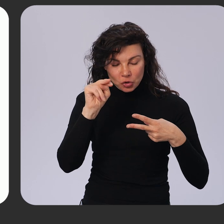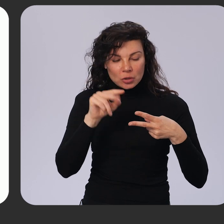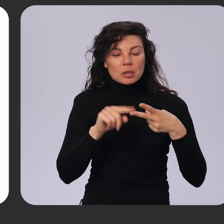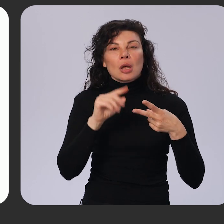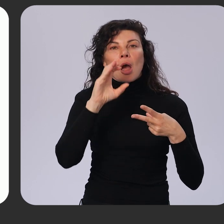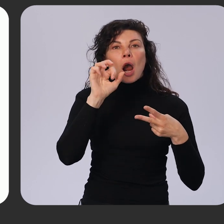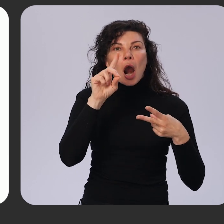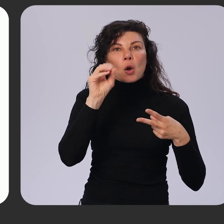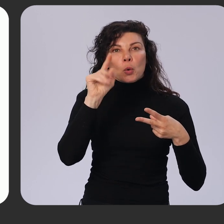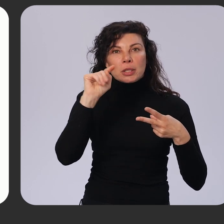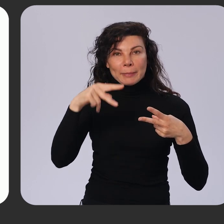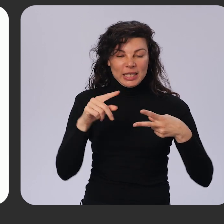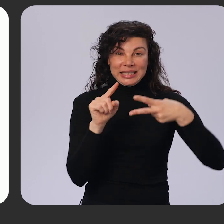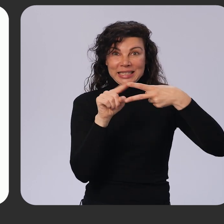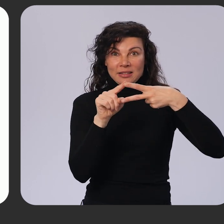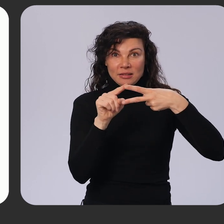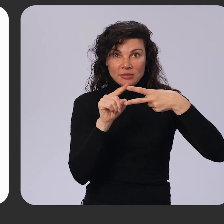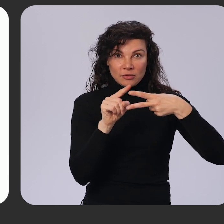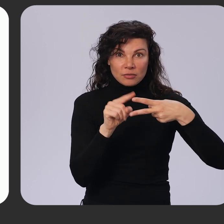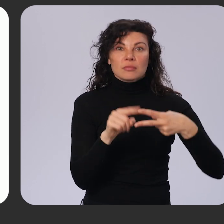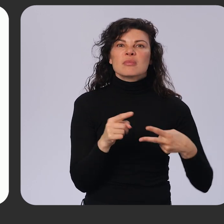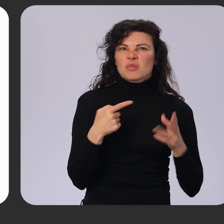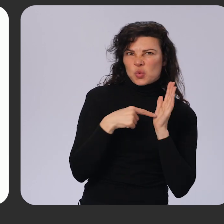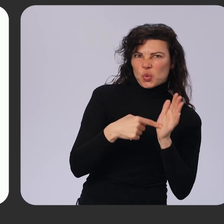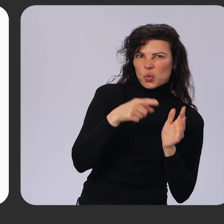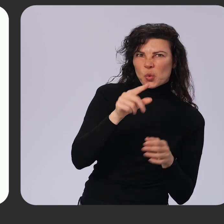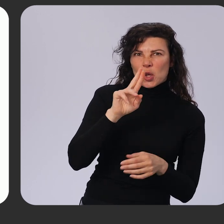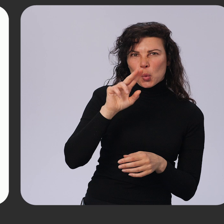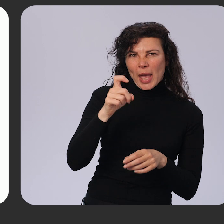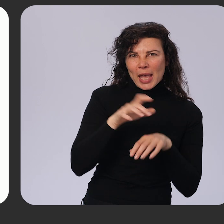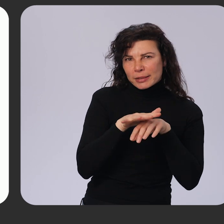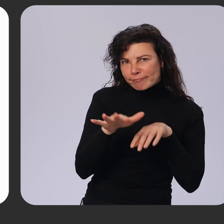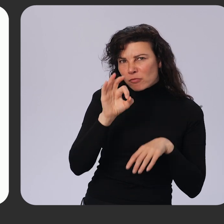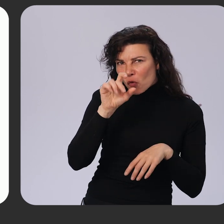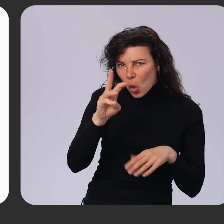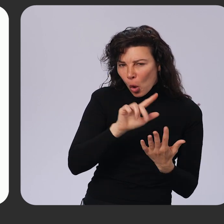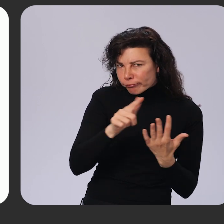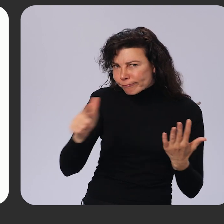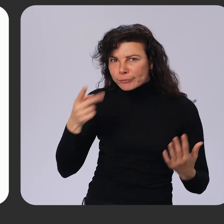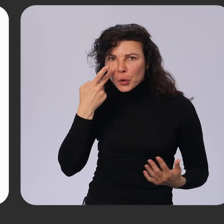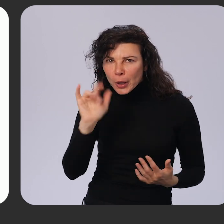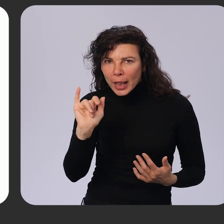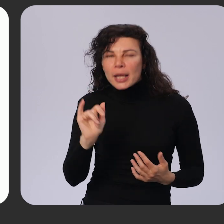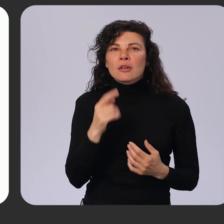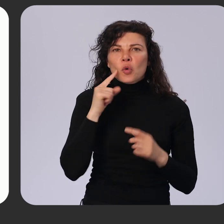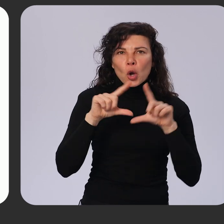Starting with inline tokenization, here's the UX flow of the current card verification process. When a customer